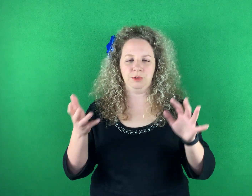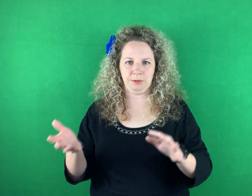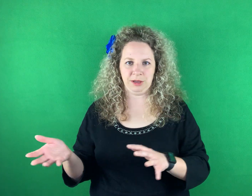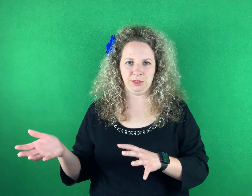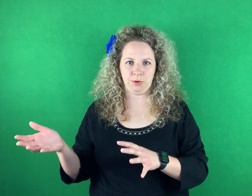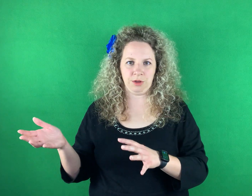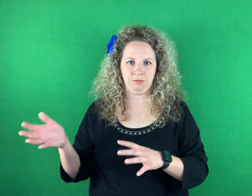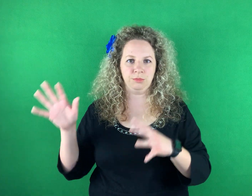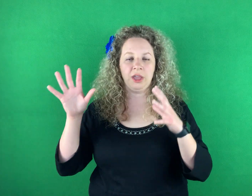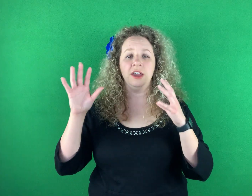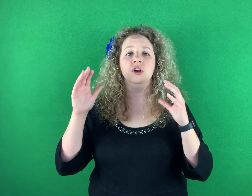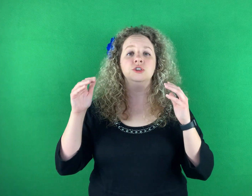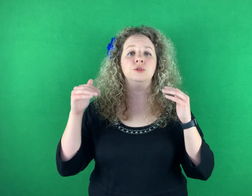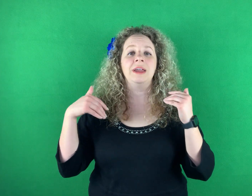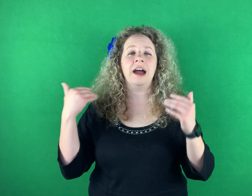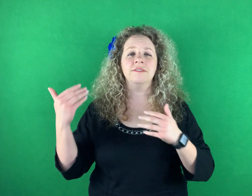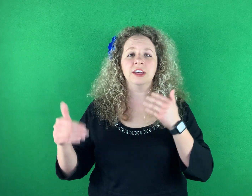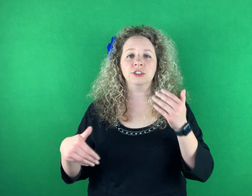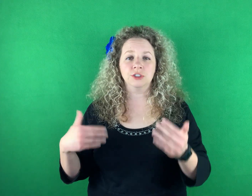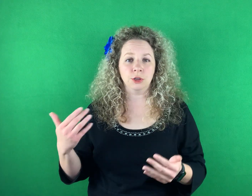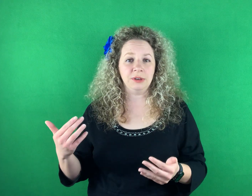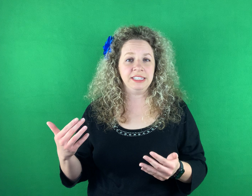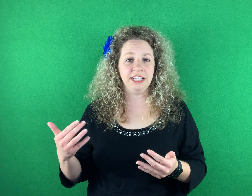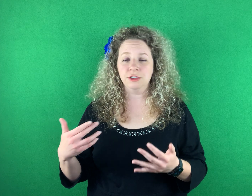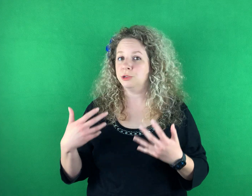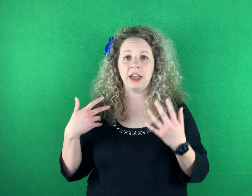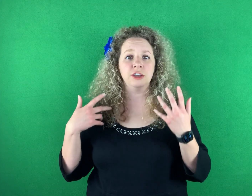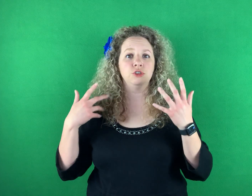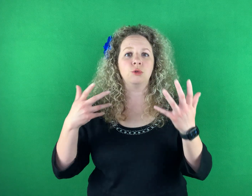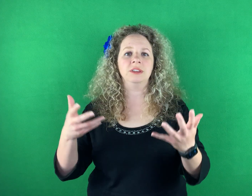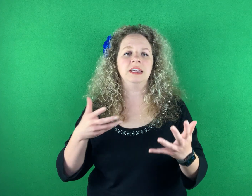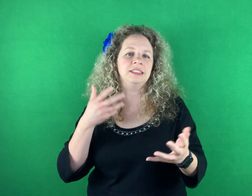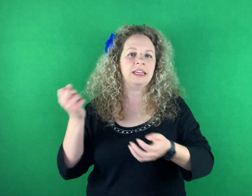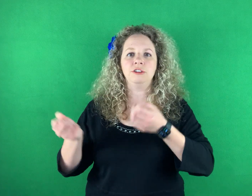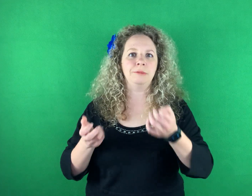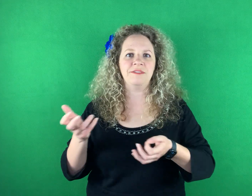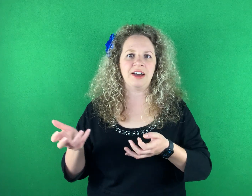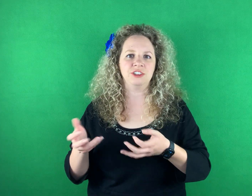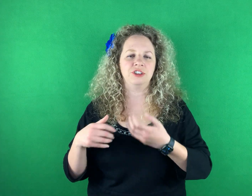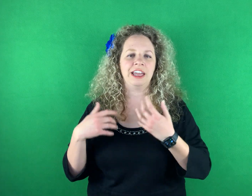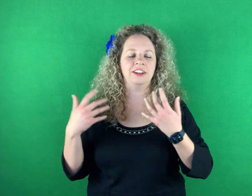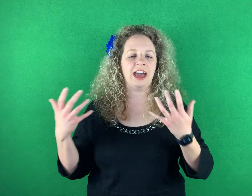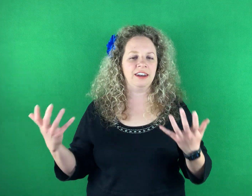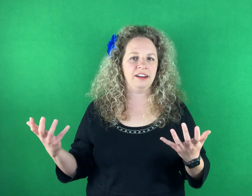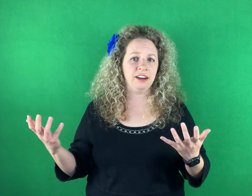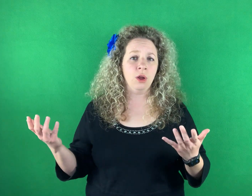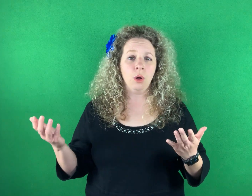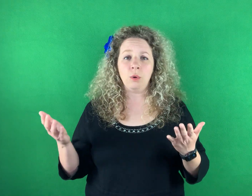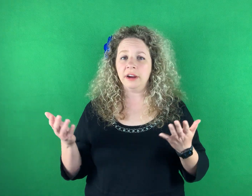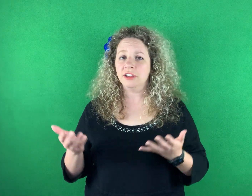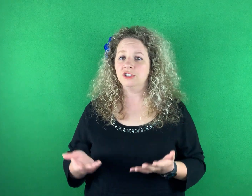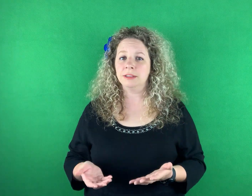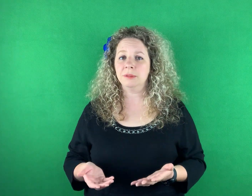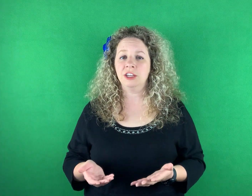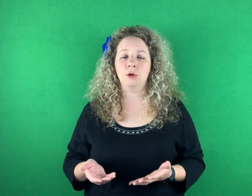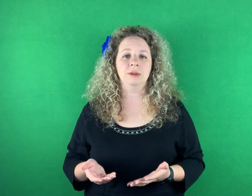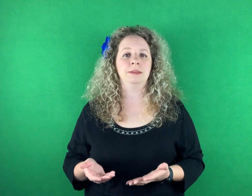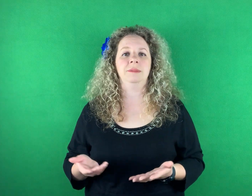with my soul. Okay, so we have that slowness here. So I could totally sign a little bit faster and I could add it in, or I could simply go with something